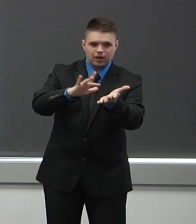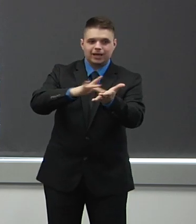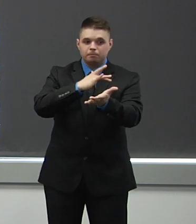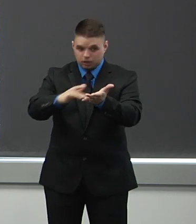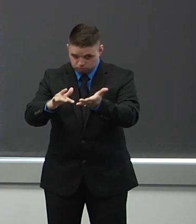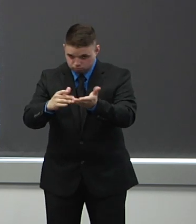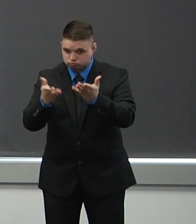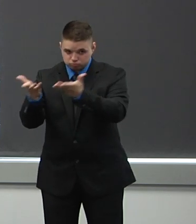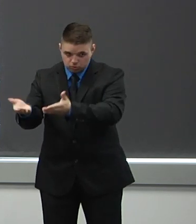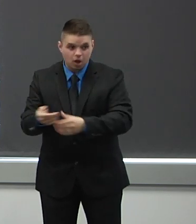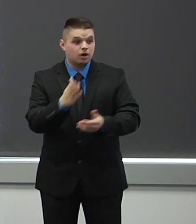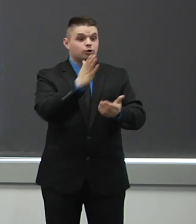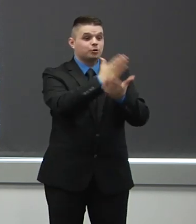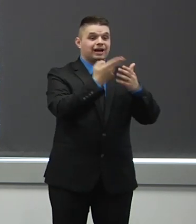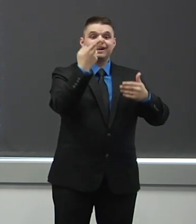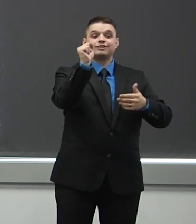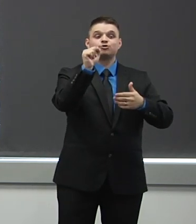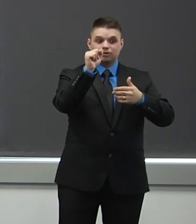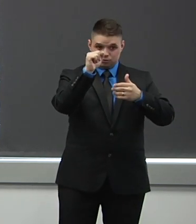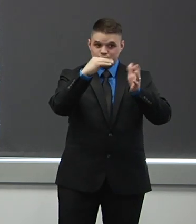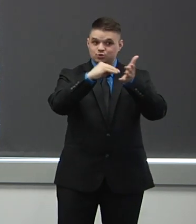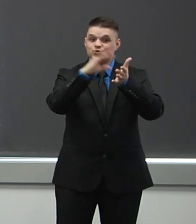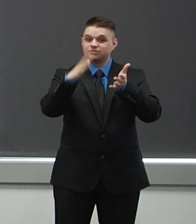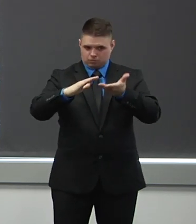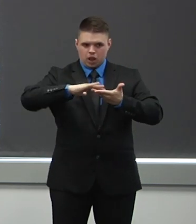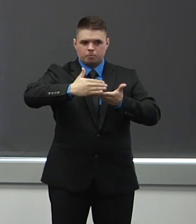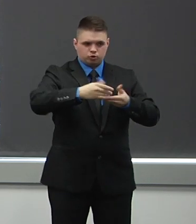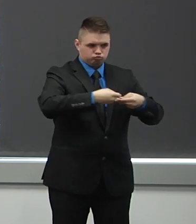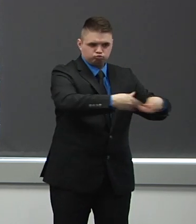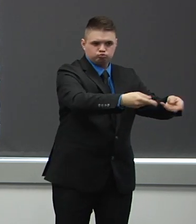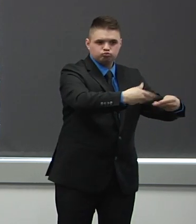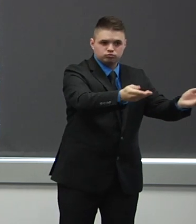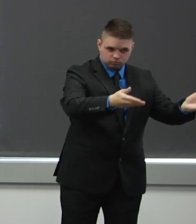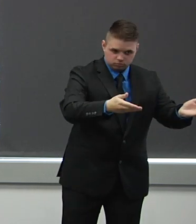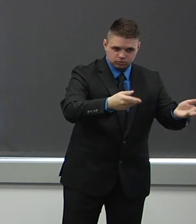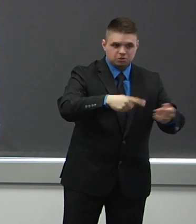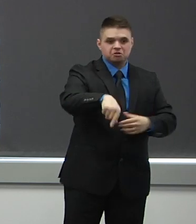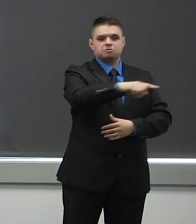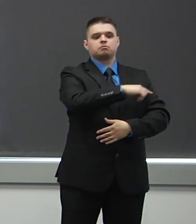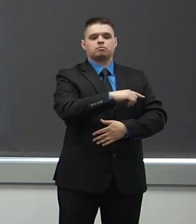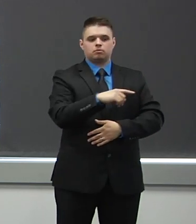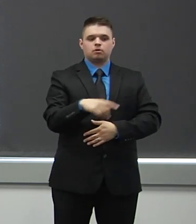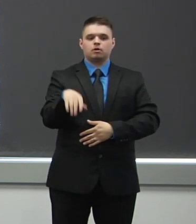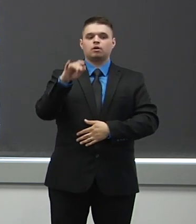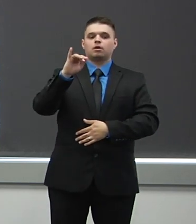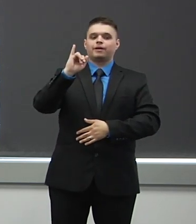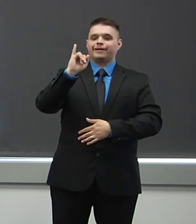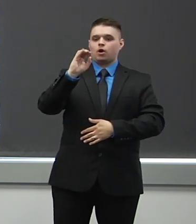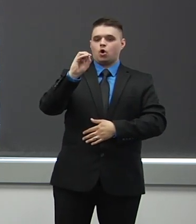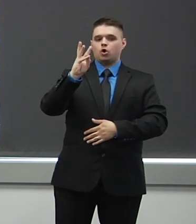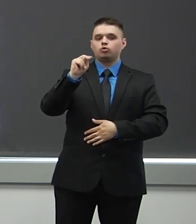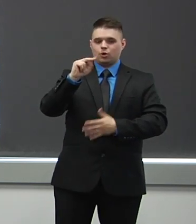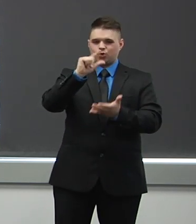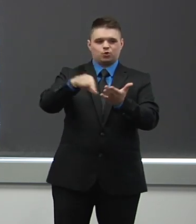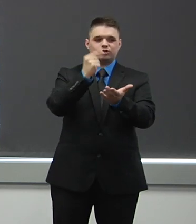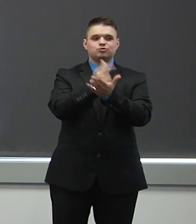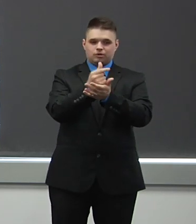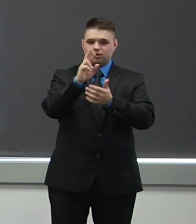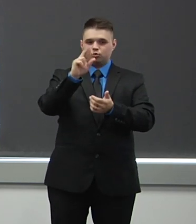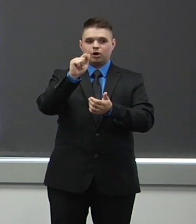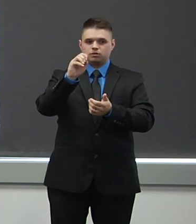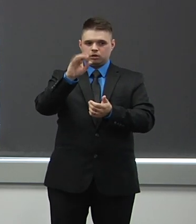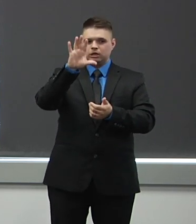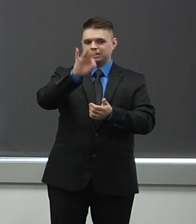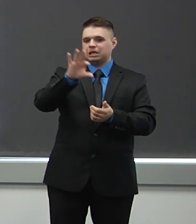Their graduation rate in Ione is probably close to 99%. It's a very small school district, I think less than